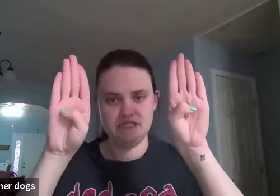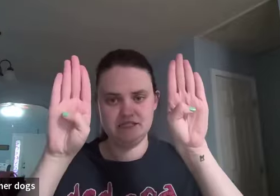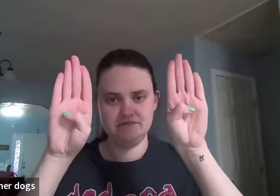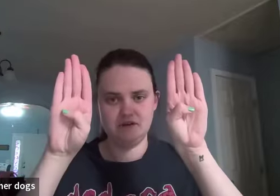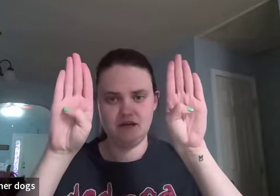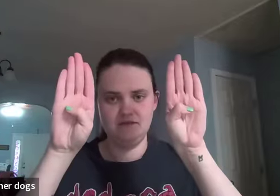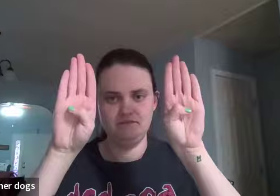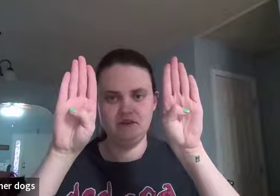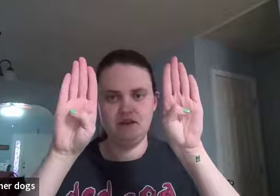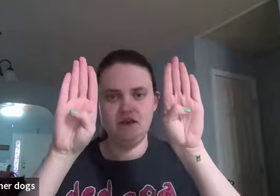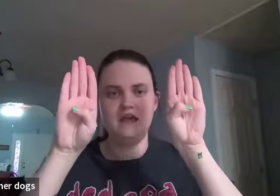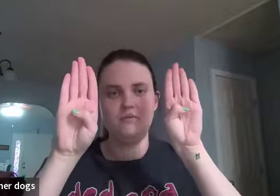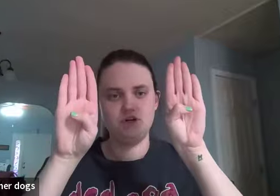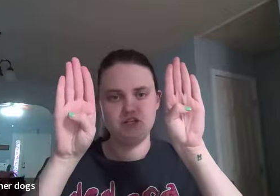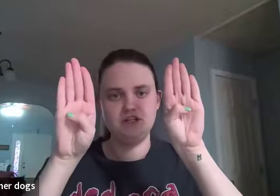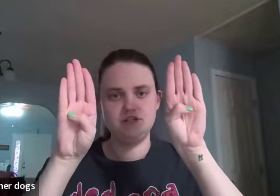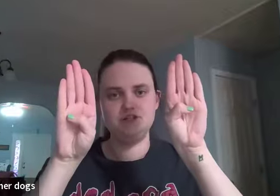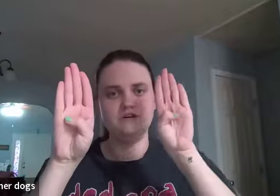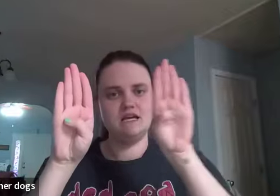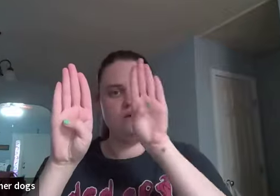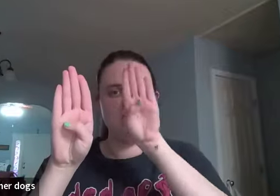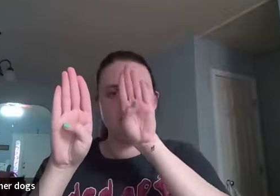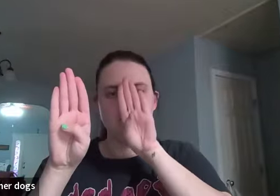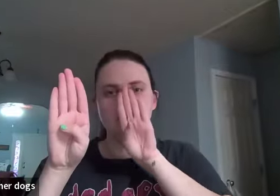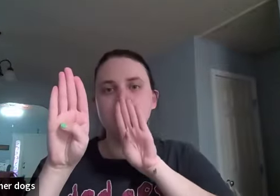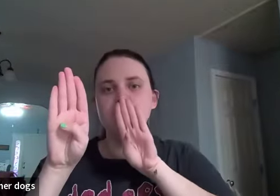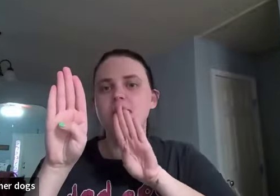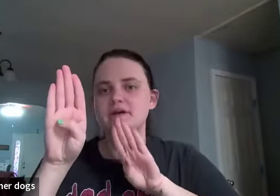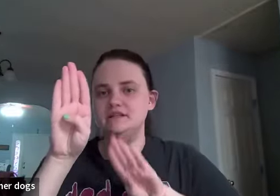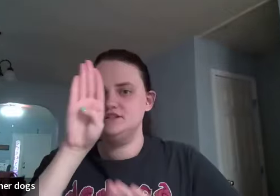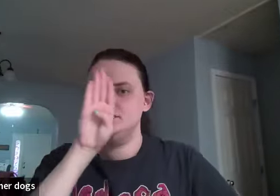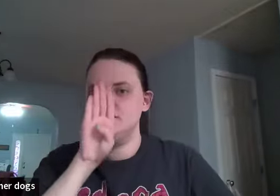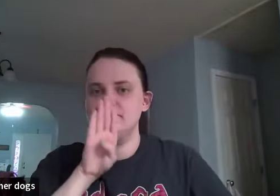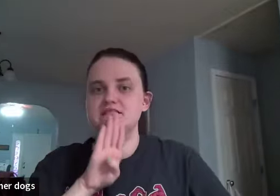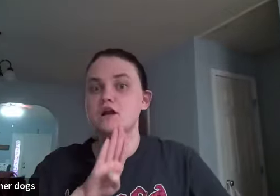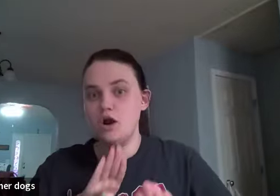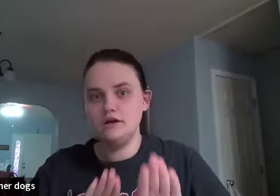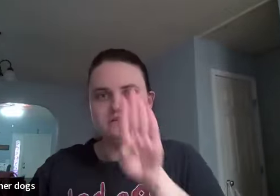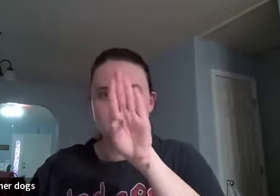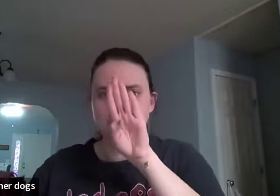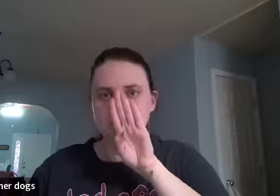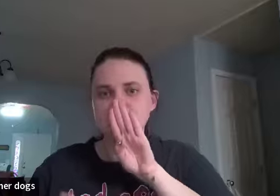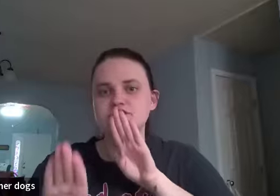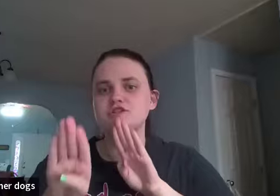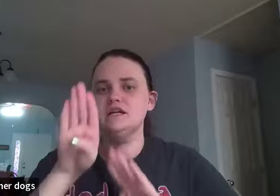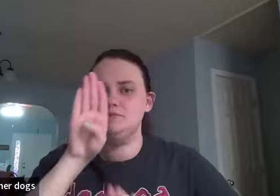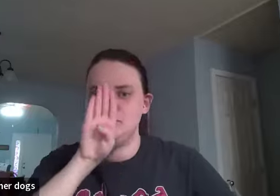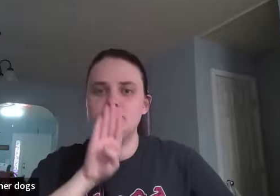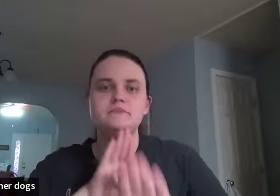B's. All right. And what you're gonna do is you're gonna take one and you're gonna bump into your face. Not hard, do not hurt yourself, but you're gonna keep